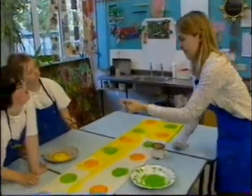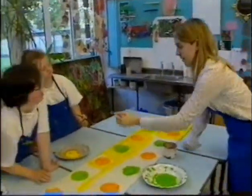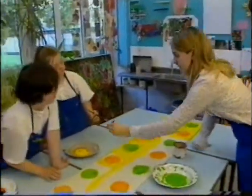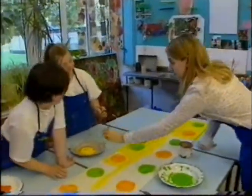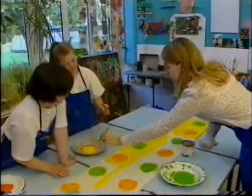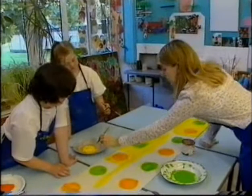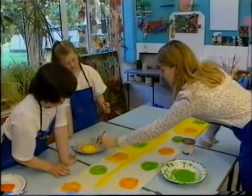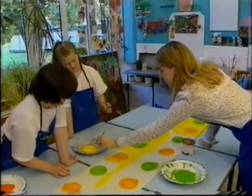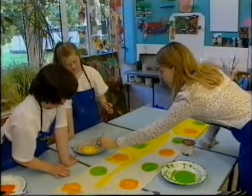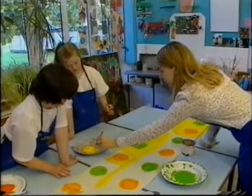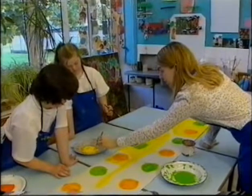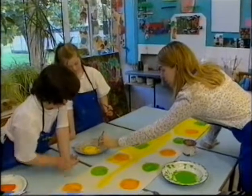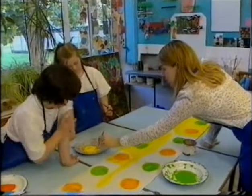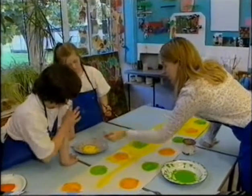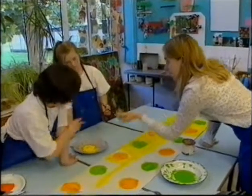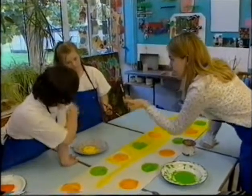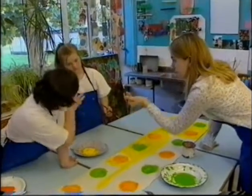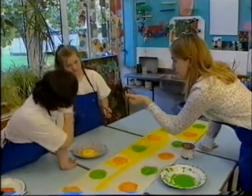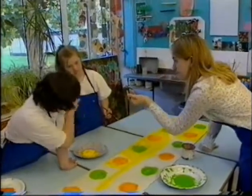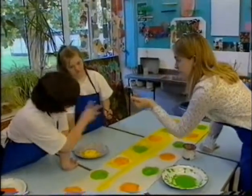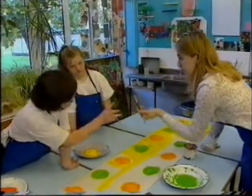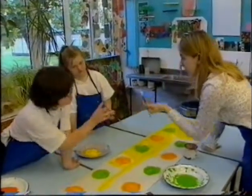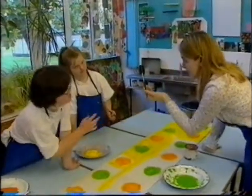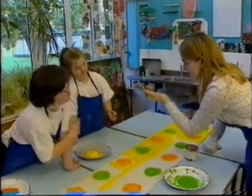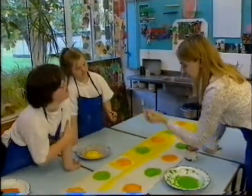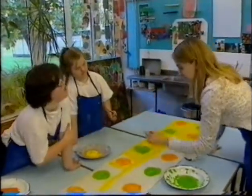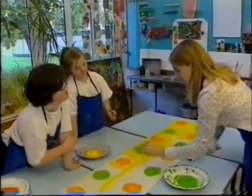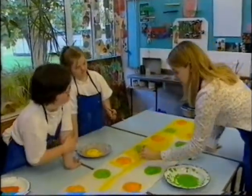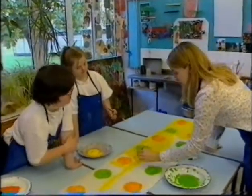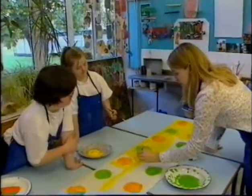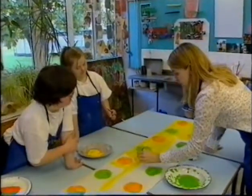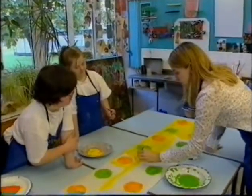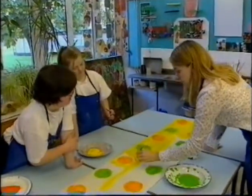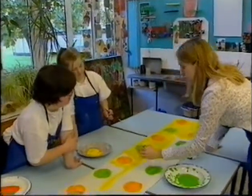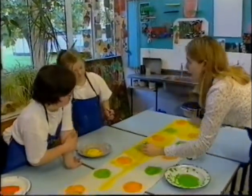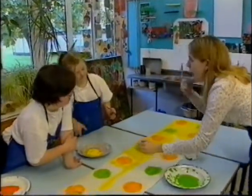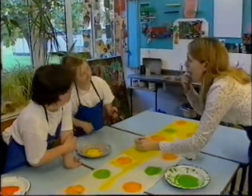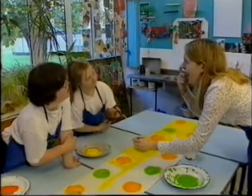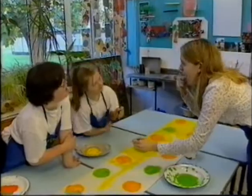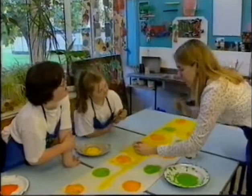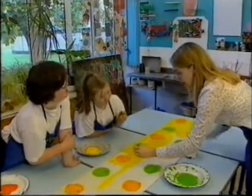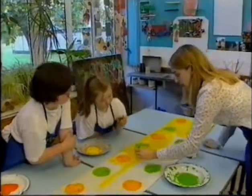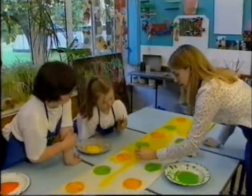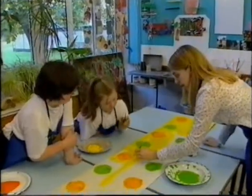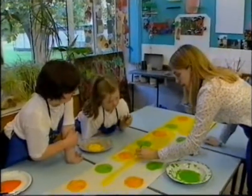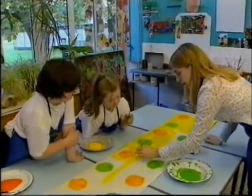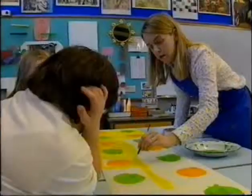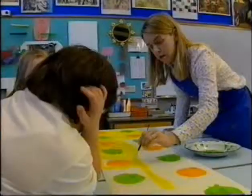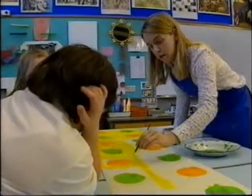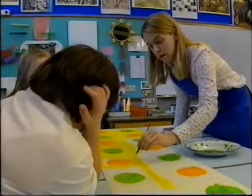deaf. Lucy Noble teaches art, even though she can't hear. But many universities rejected her for teacher